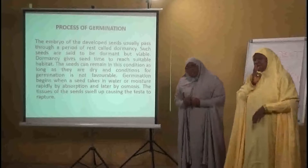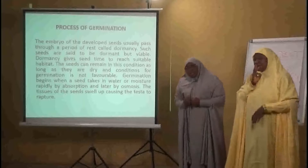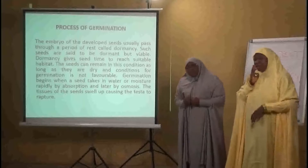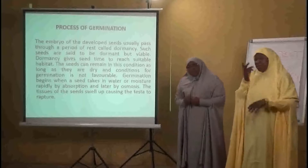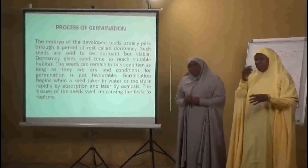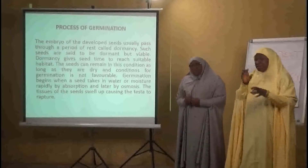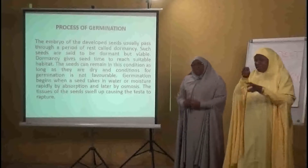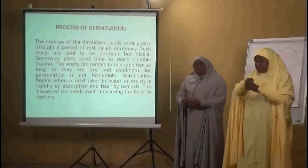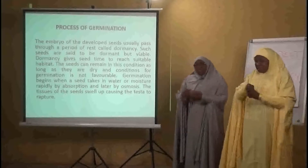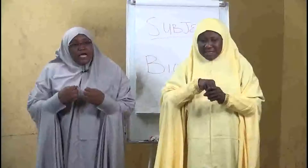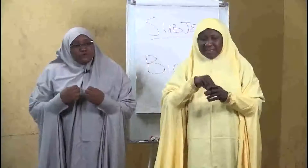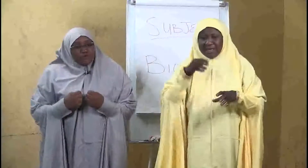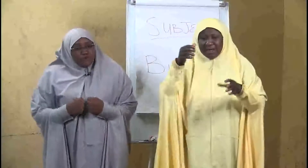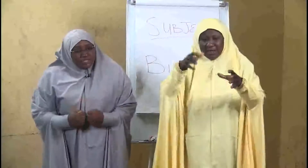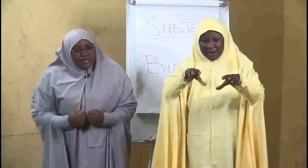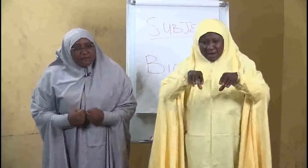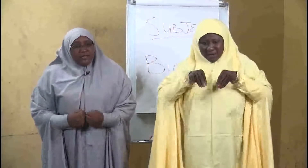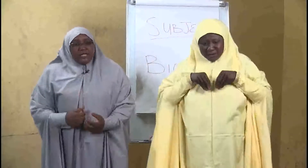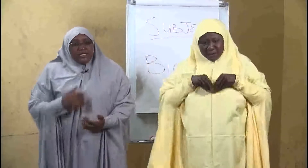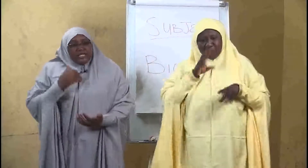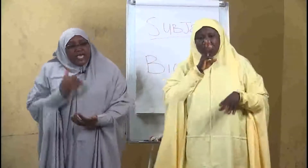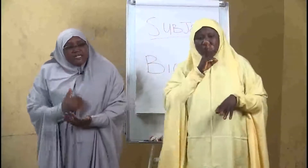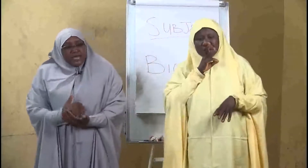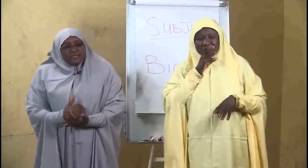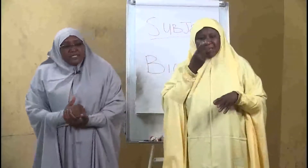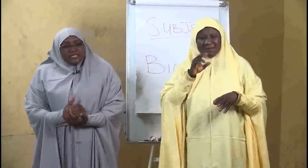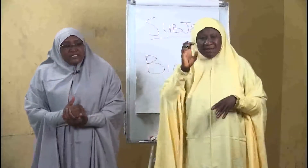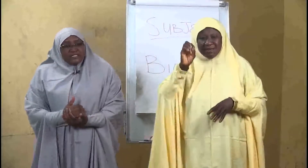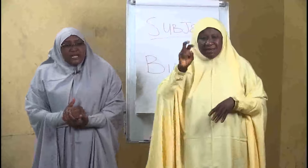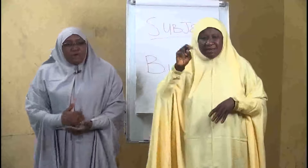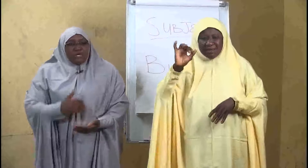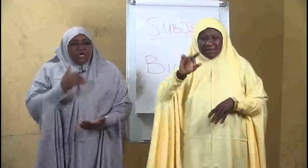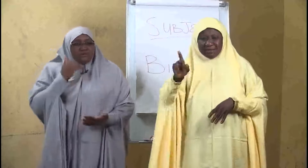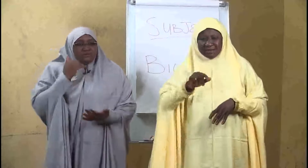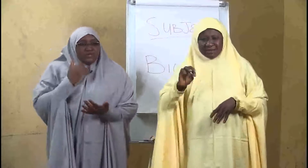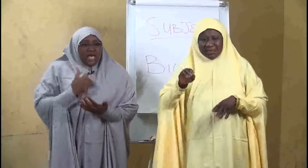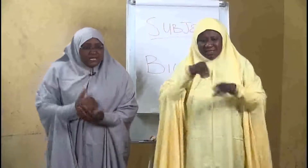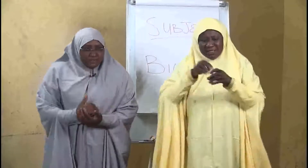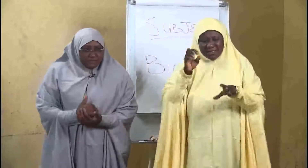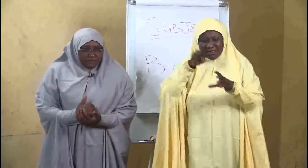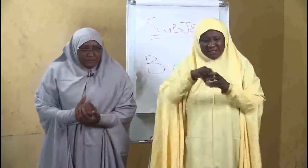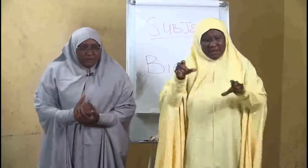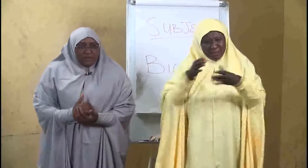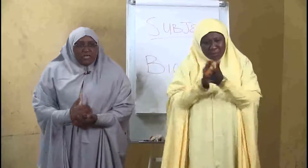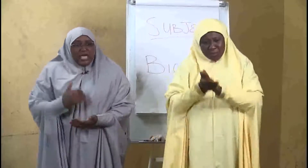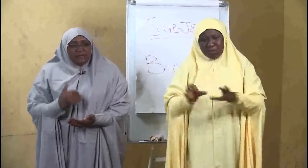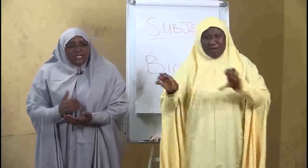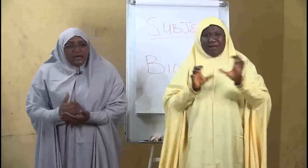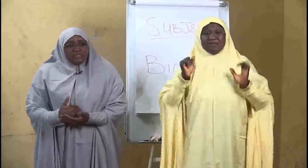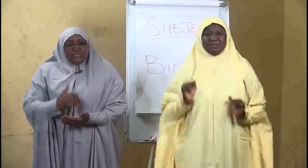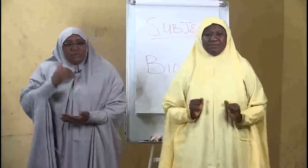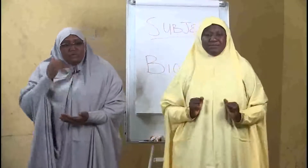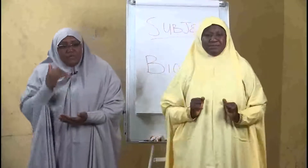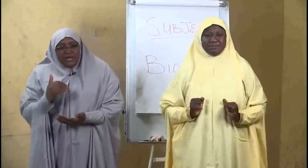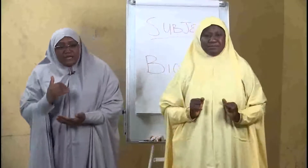absorbs water. When it absorbs water, the enzymes in the seed now become active. The